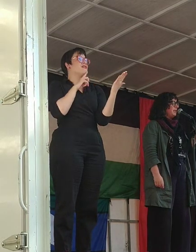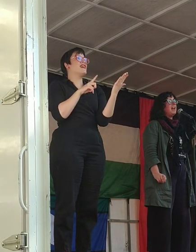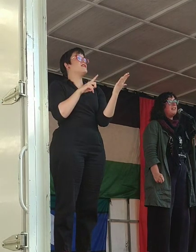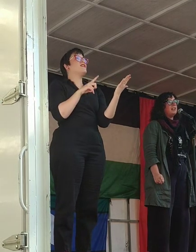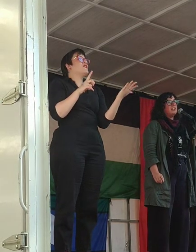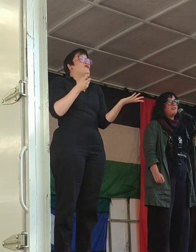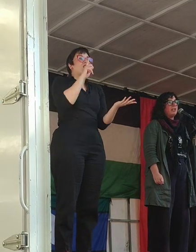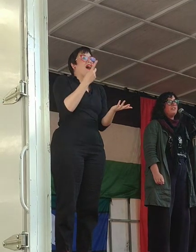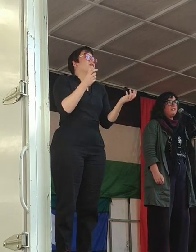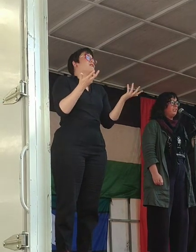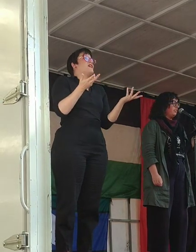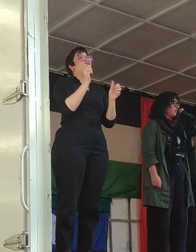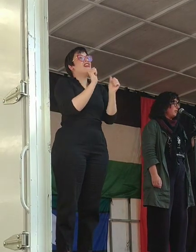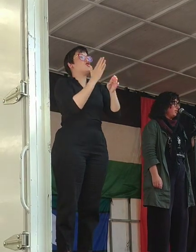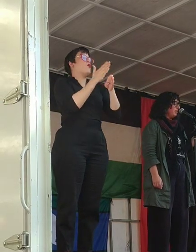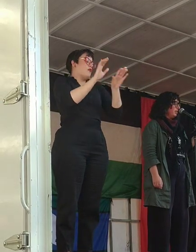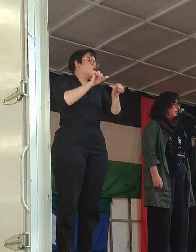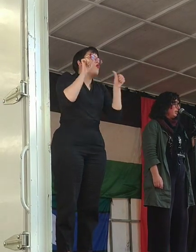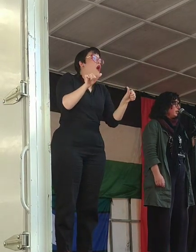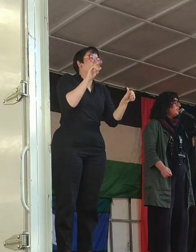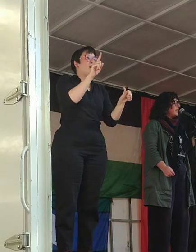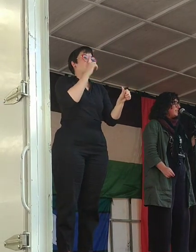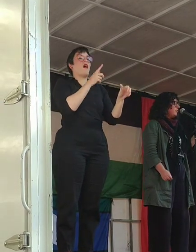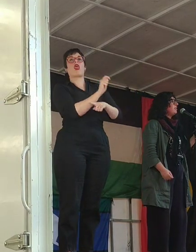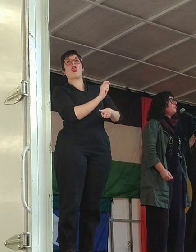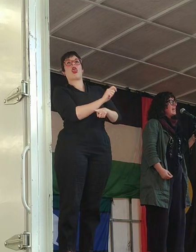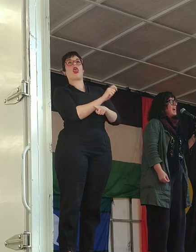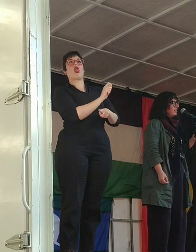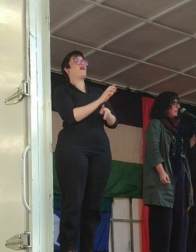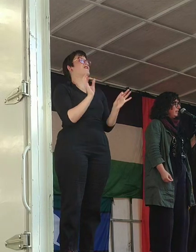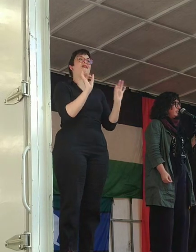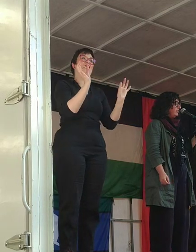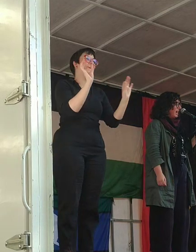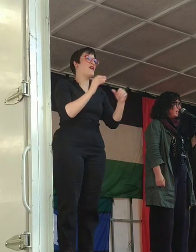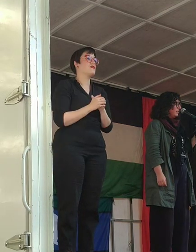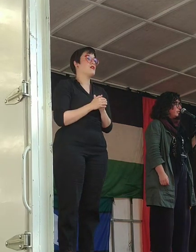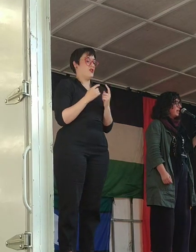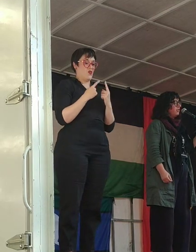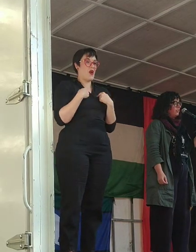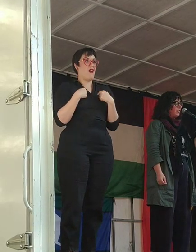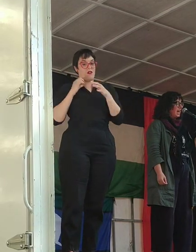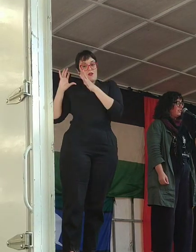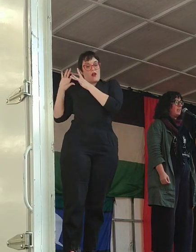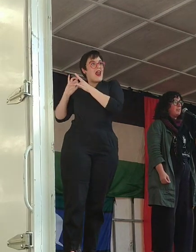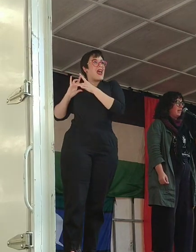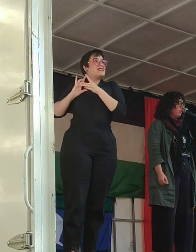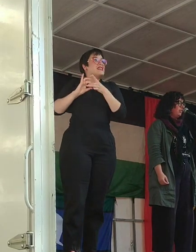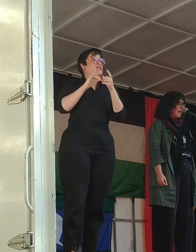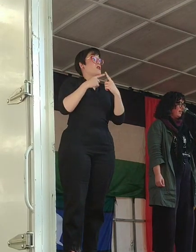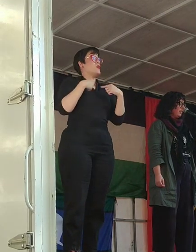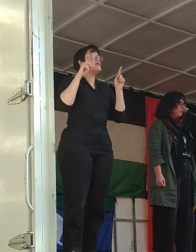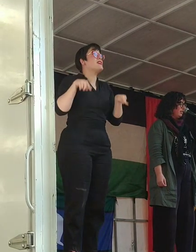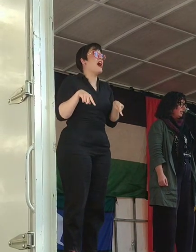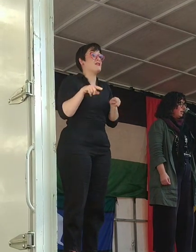the work, but neither are you free to desist from it. We say this because we are a link in the chain. We are not the start,